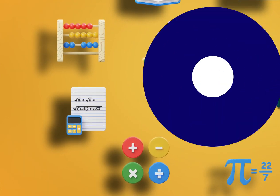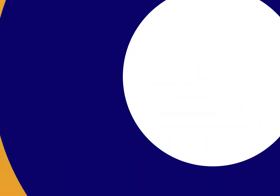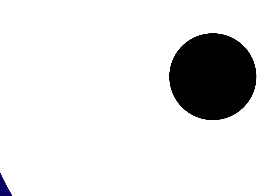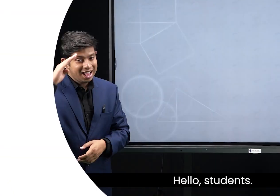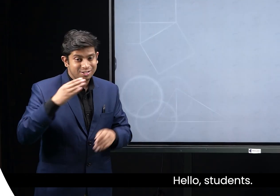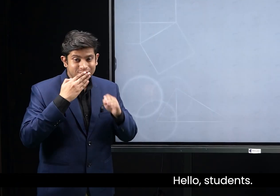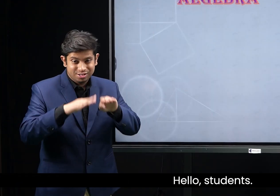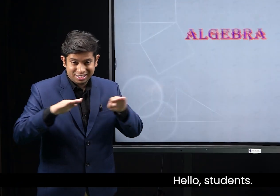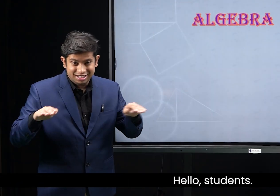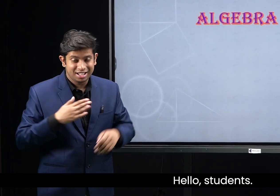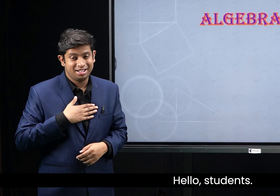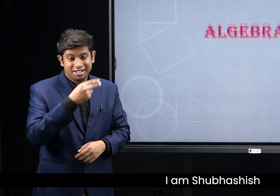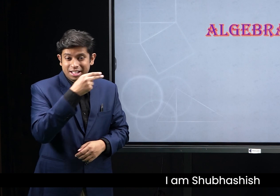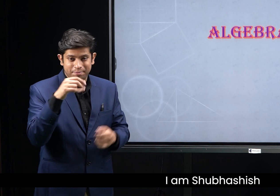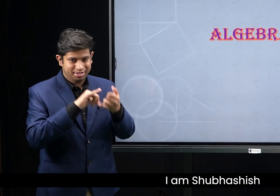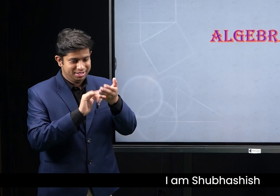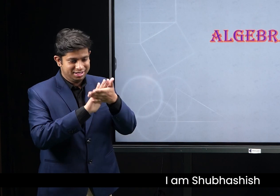Hello students, I am Subhashish.